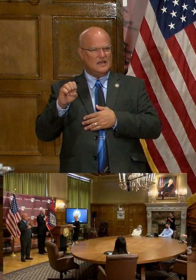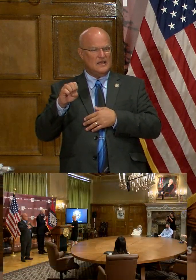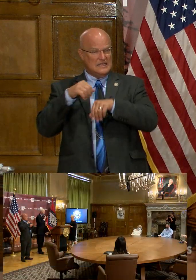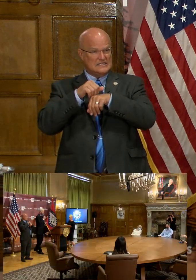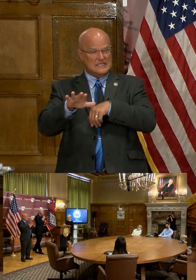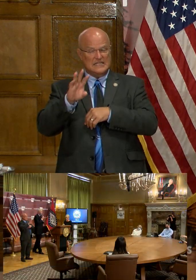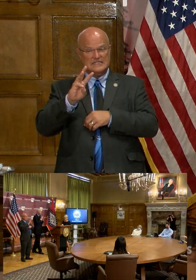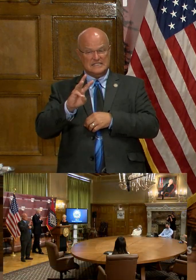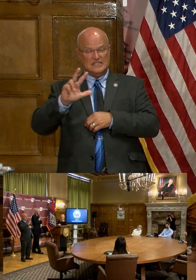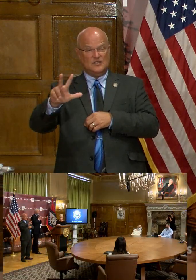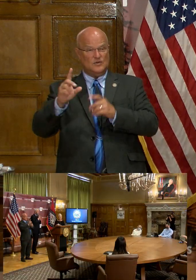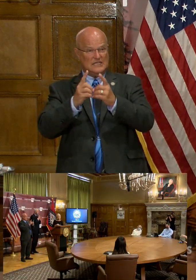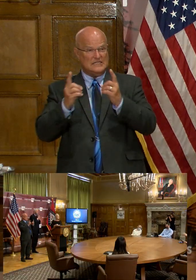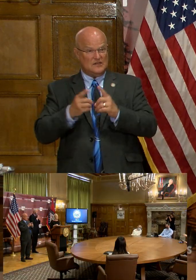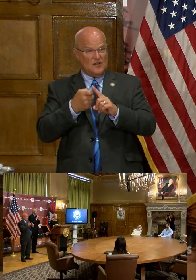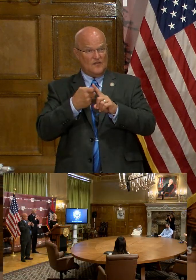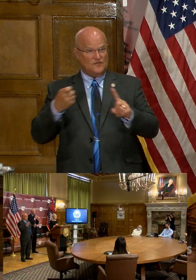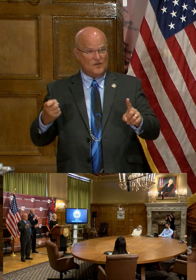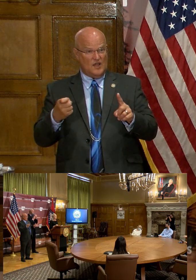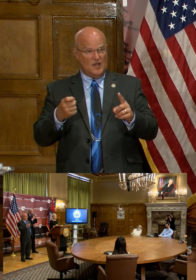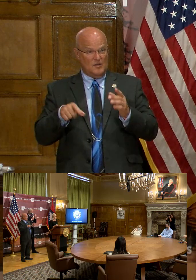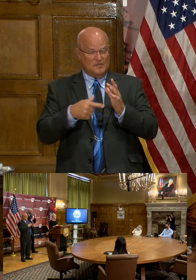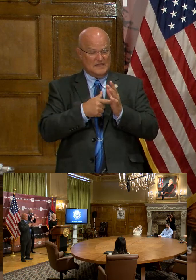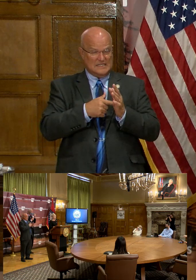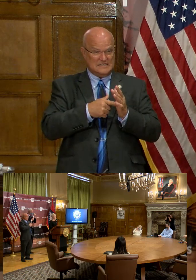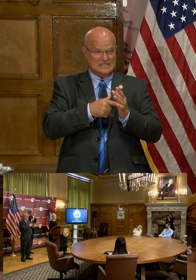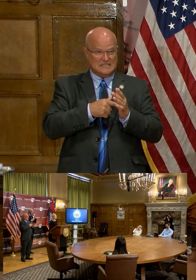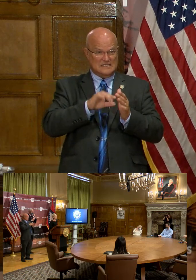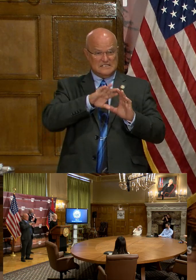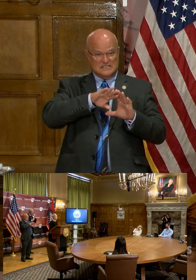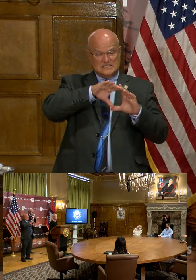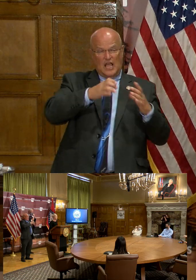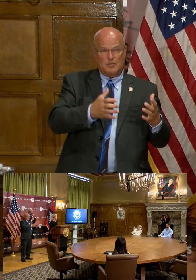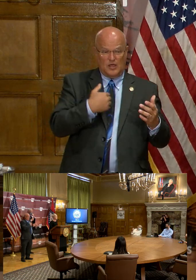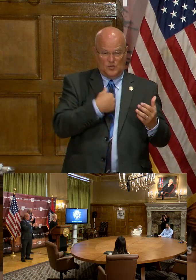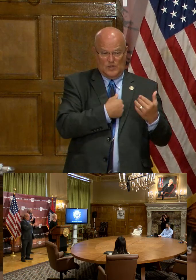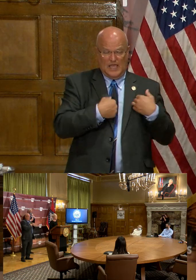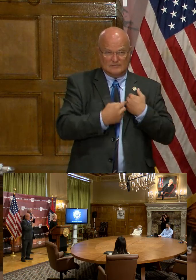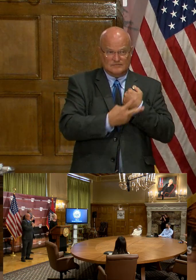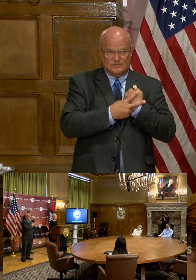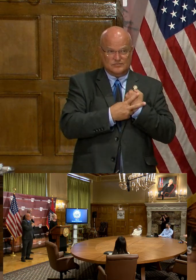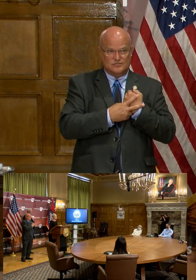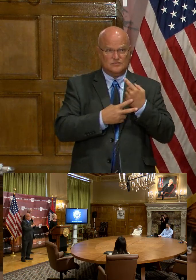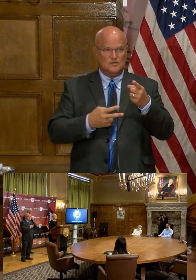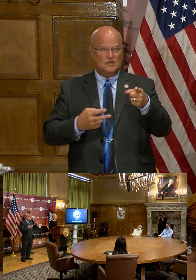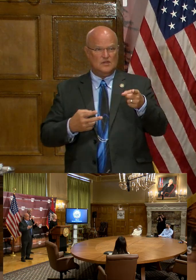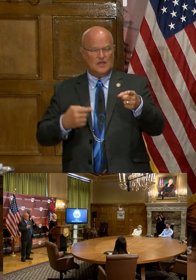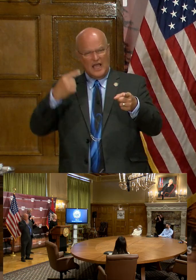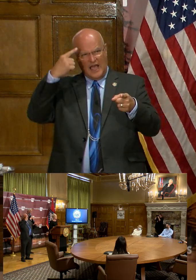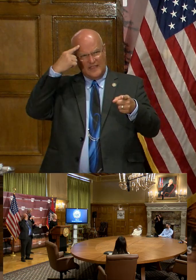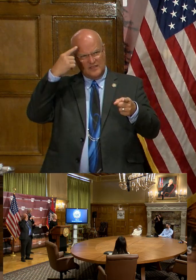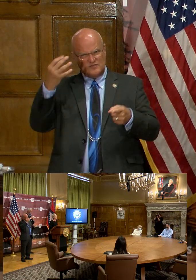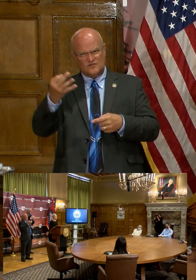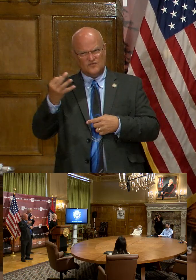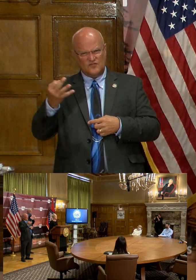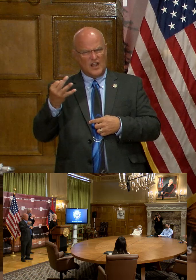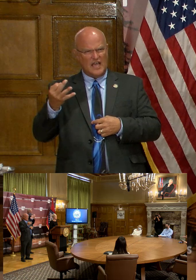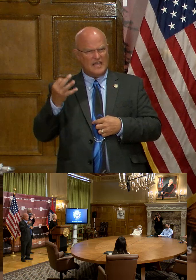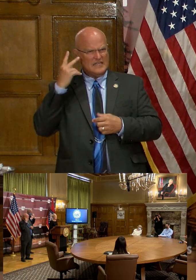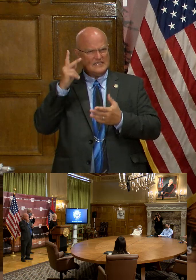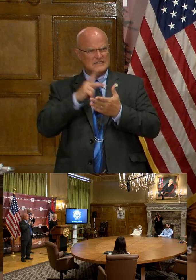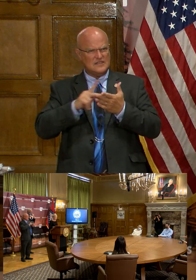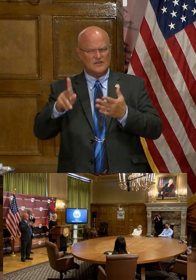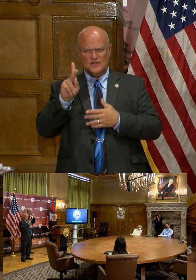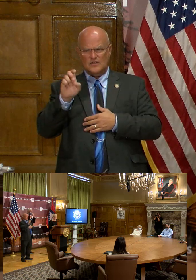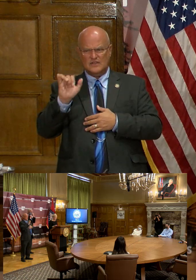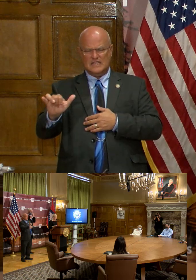sent to the 63 districts is from the strategic stockpile? It is, yes. So I think it was Friday,